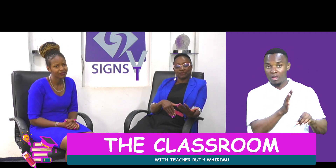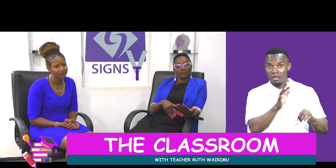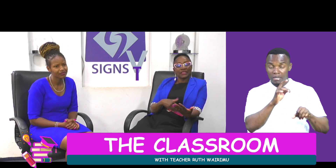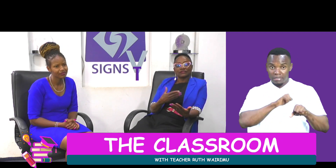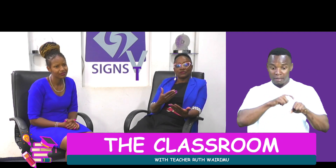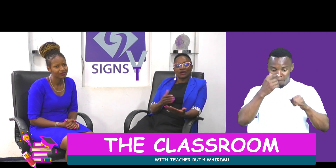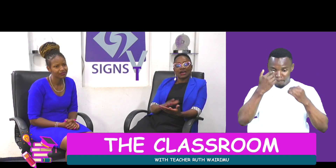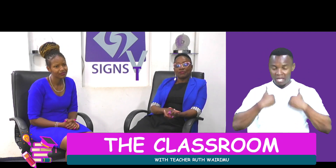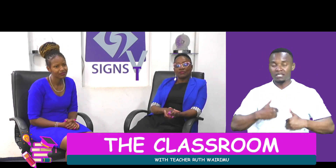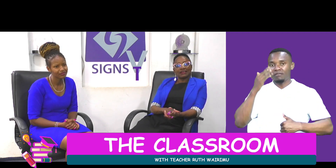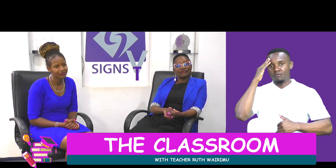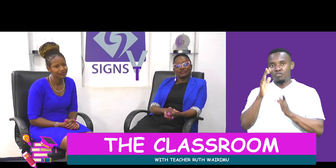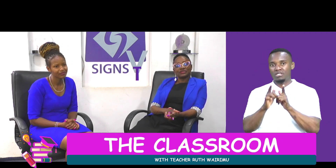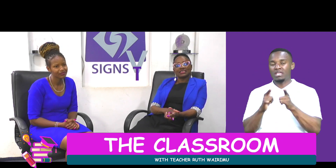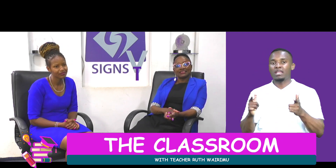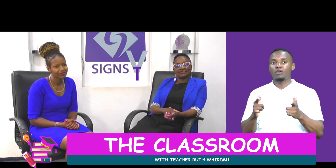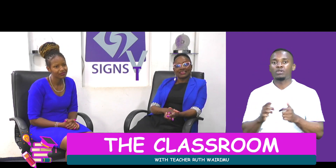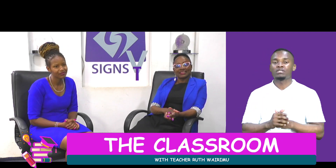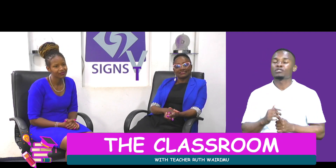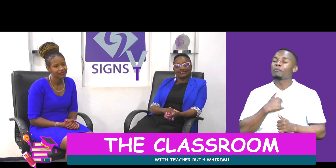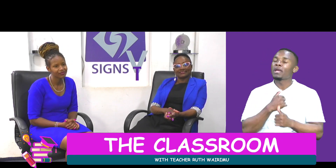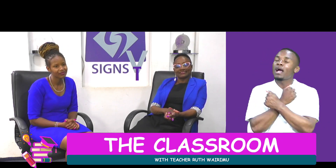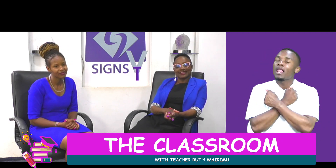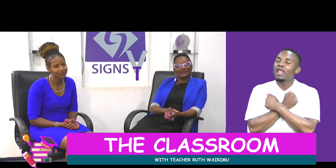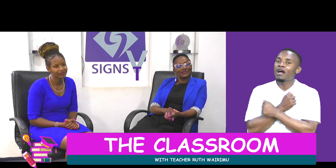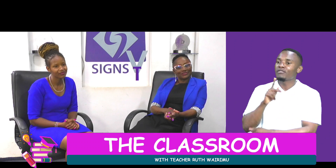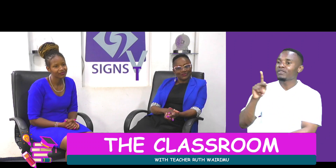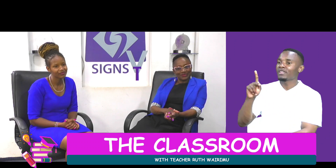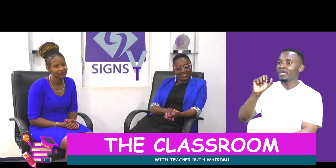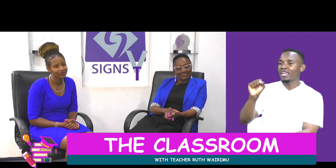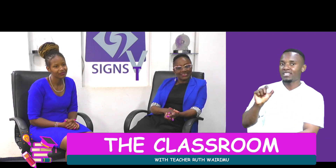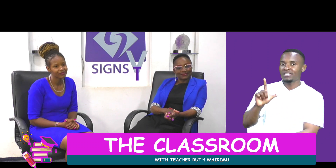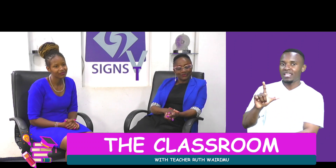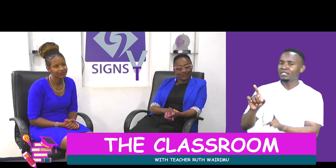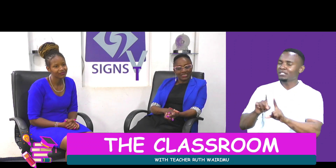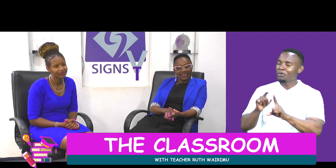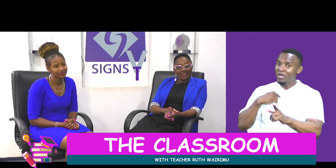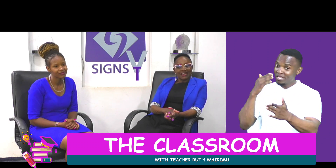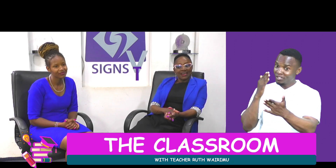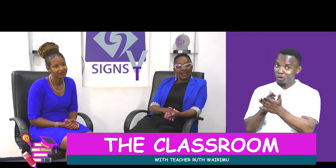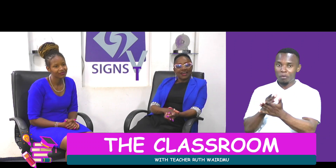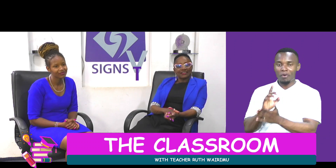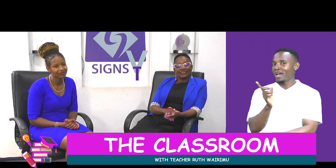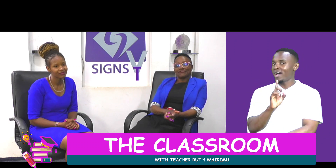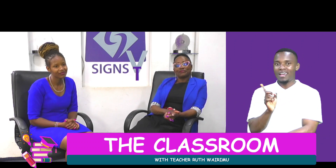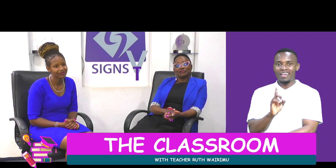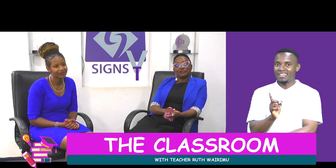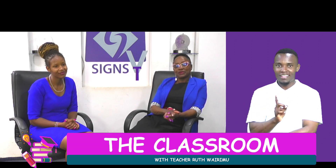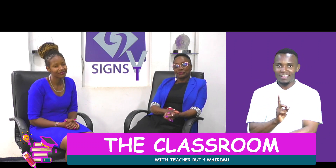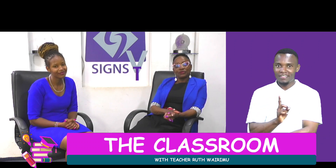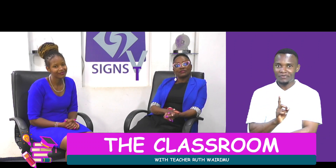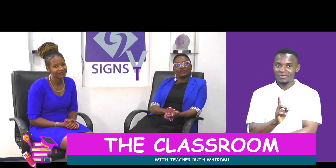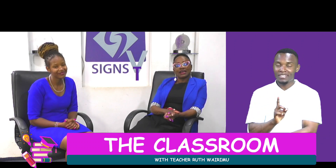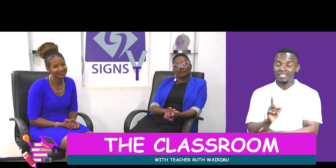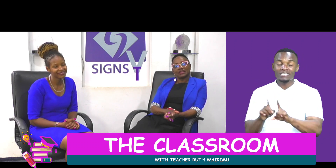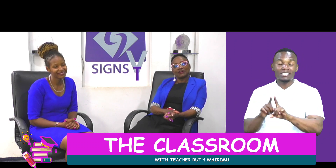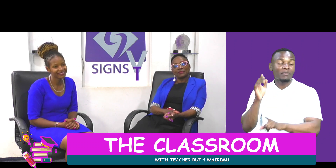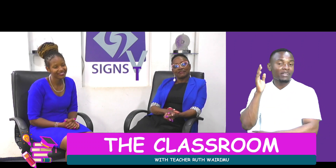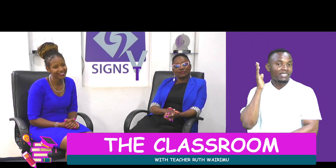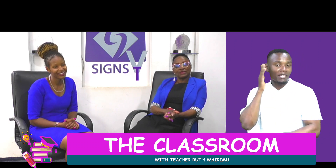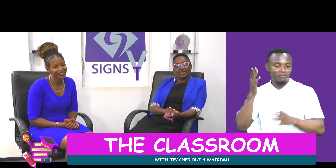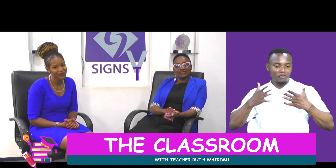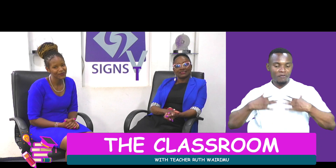them. So I'm loving doing KSL, and I'm not stopping anytime soon. Deaf people have